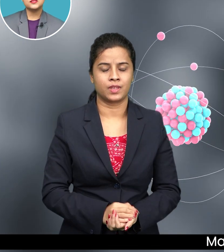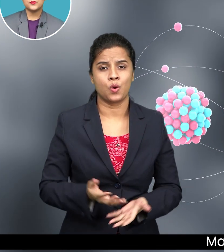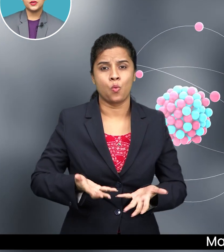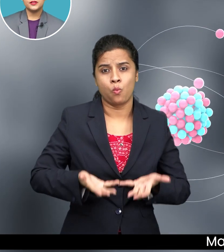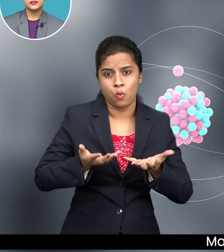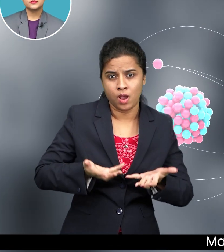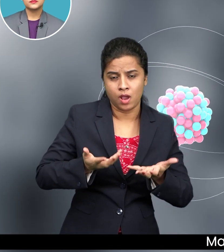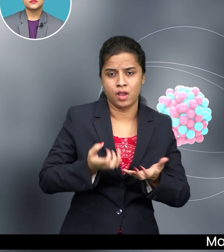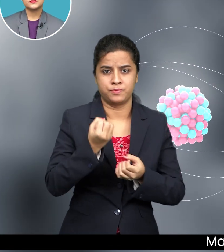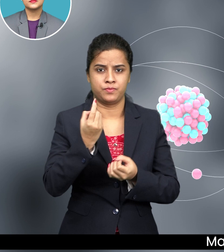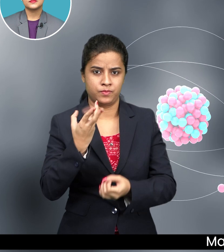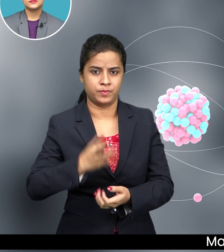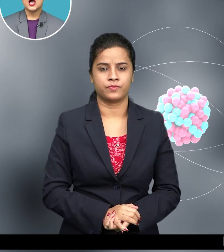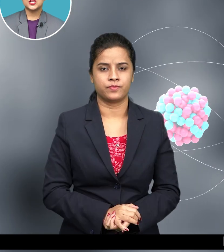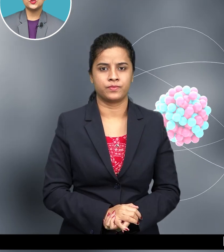mass number,